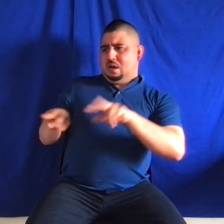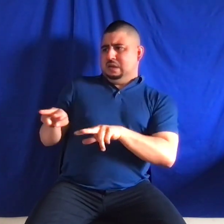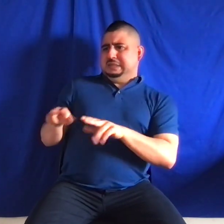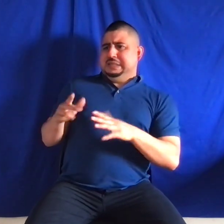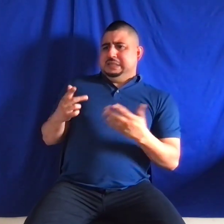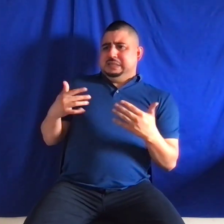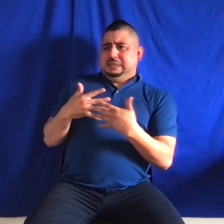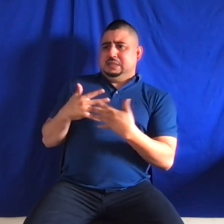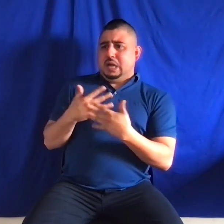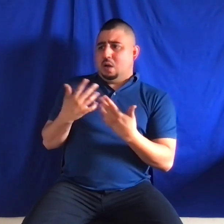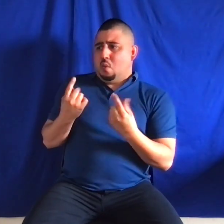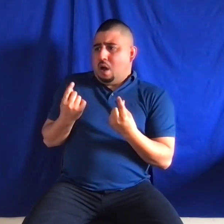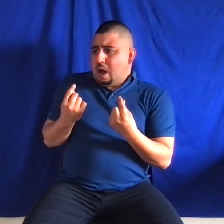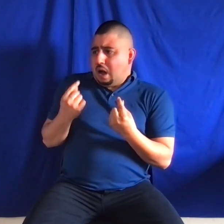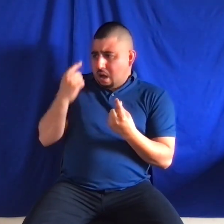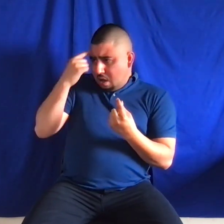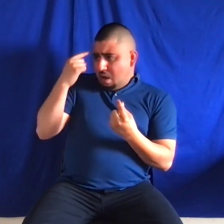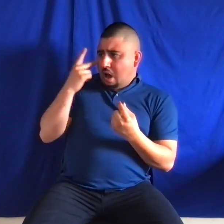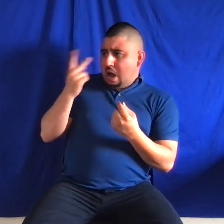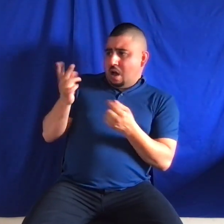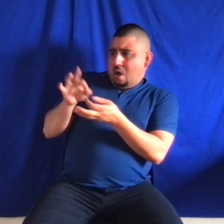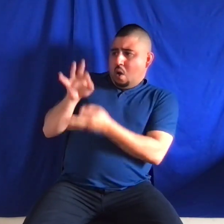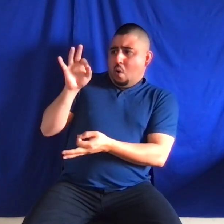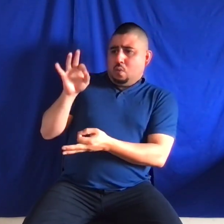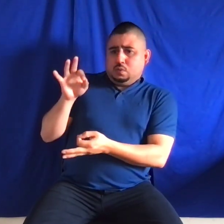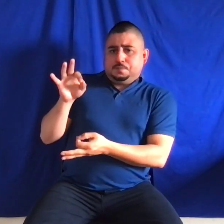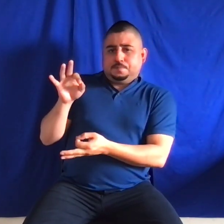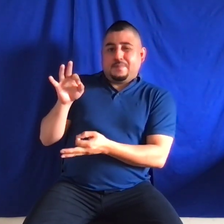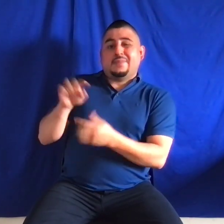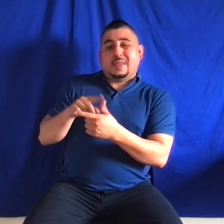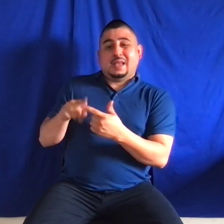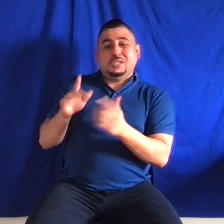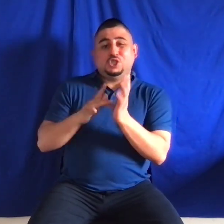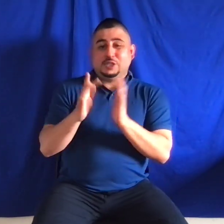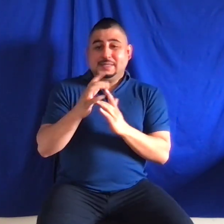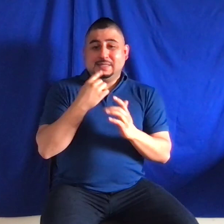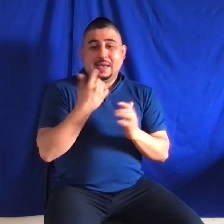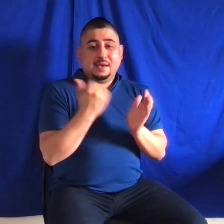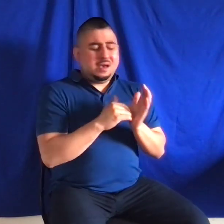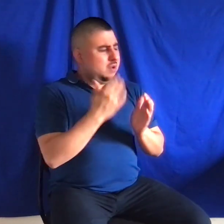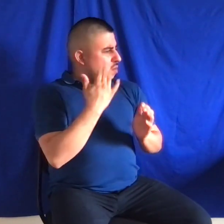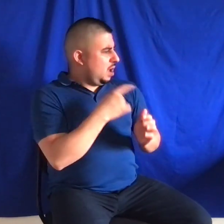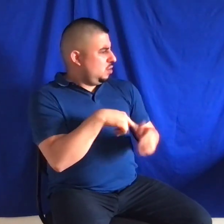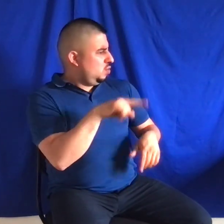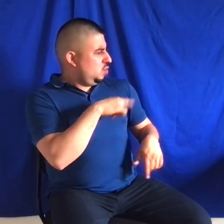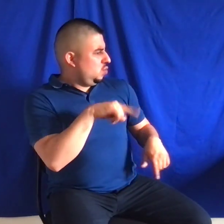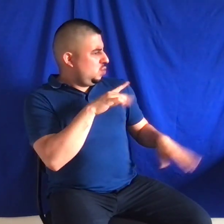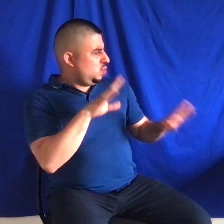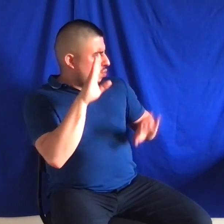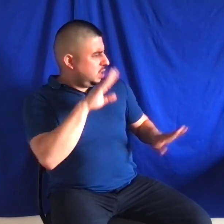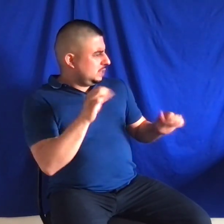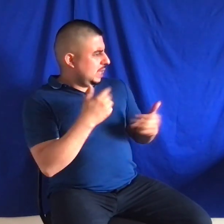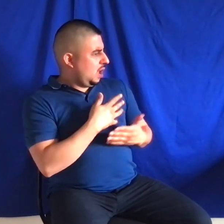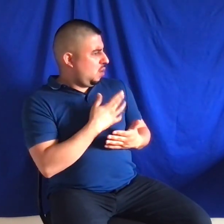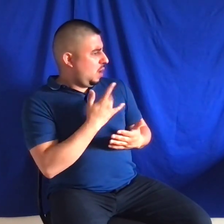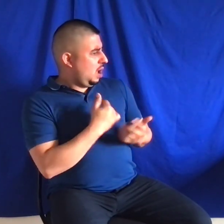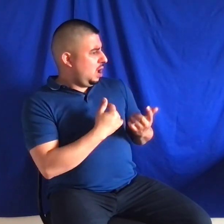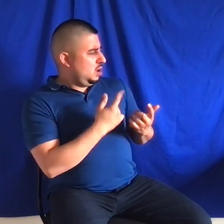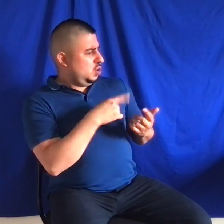and thought that they were seeing a ghost. Then he said to them, Why are you troubled? And why do questions arise in your